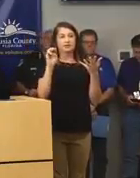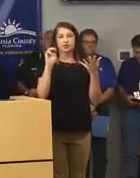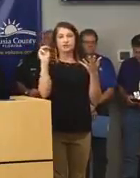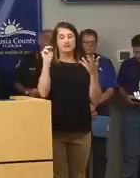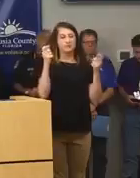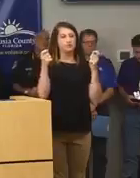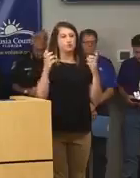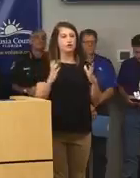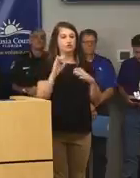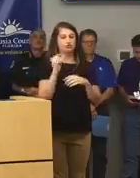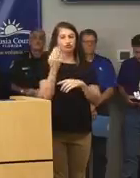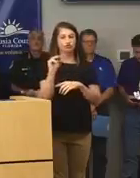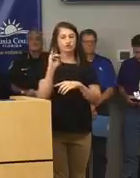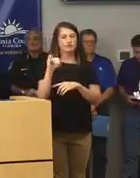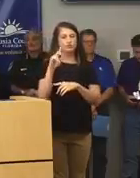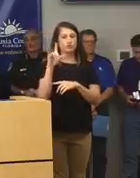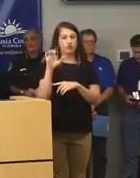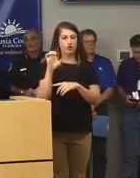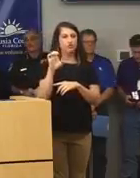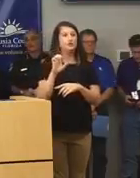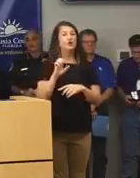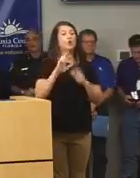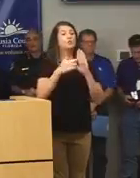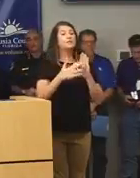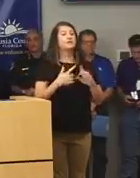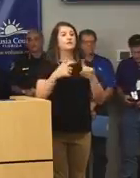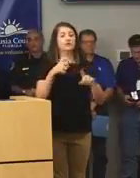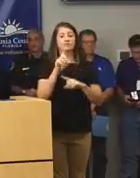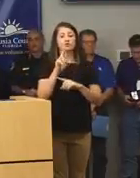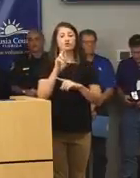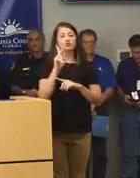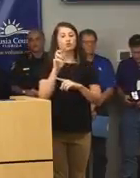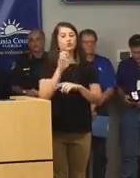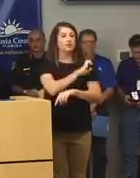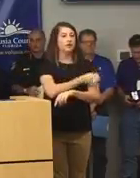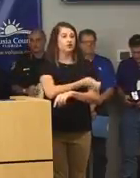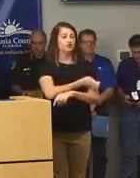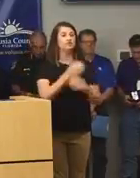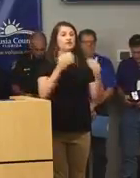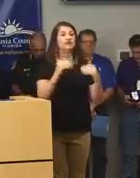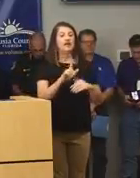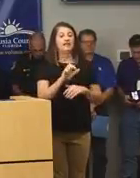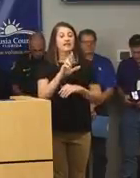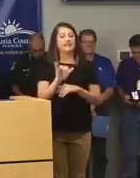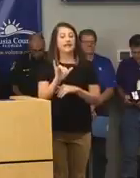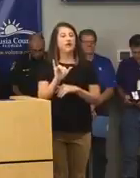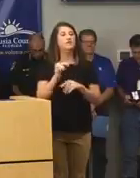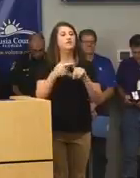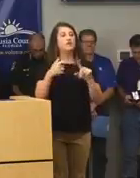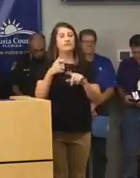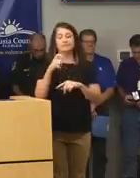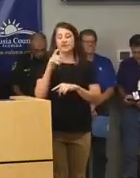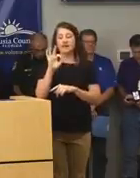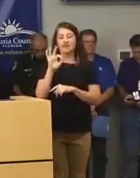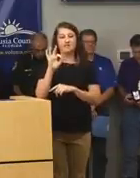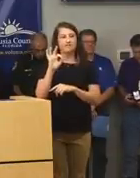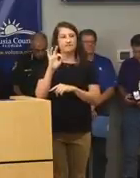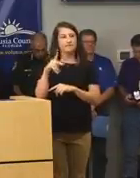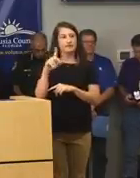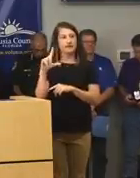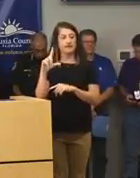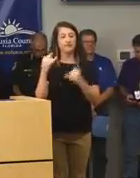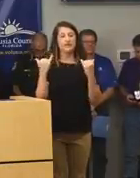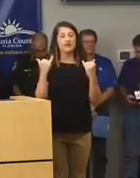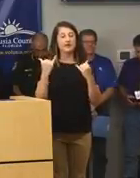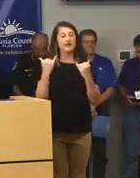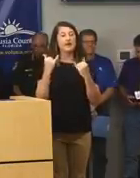Judge, Chris Brimmel from Duke, and we also have Larry Volanek from FPML. Starting us off is Vice